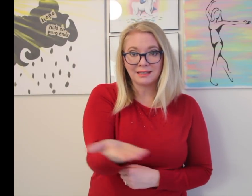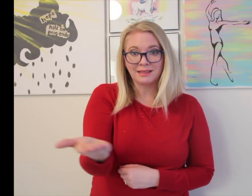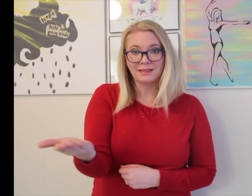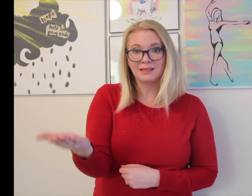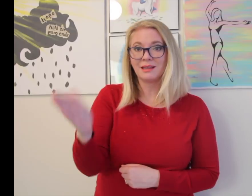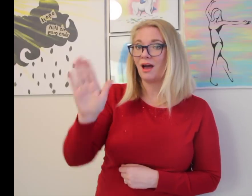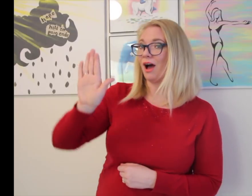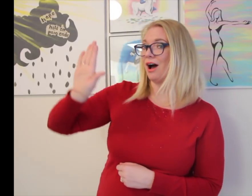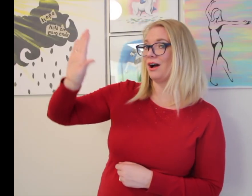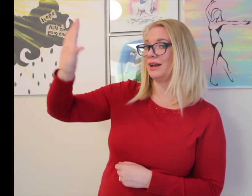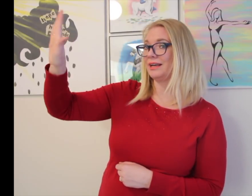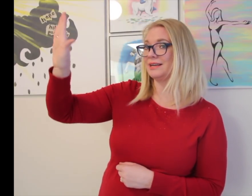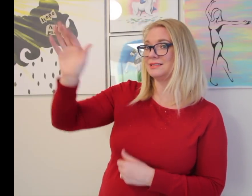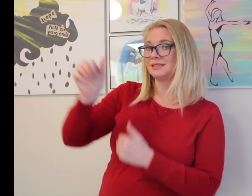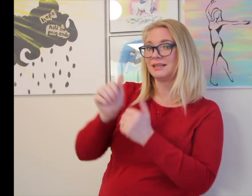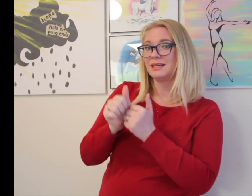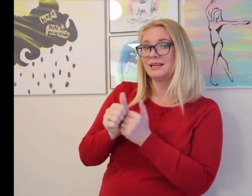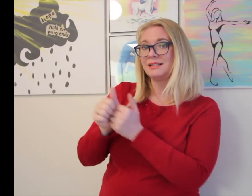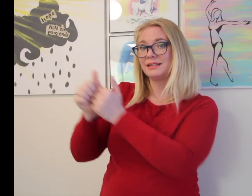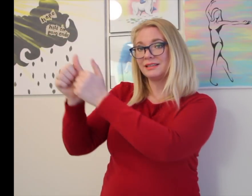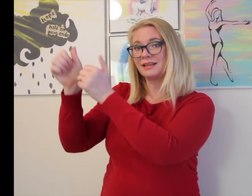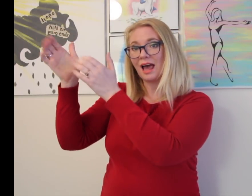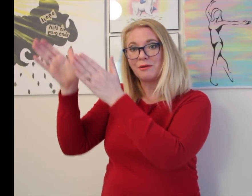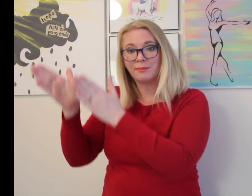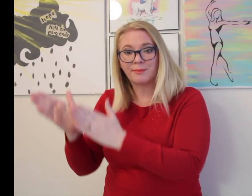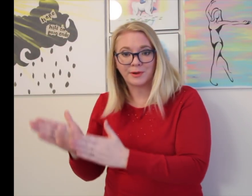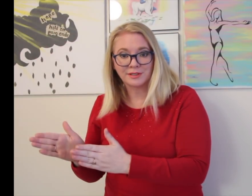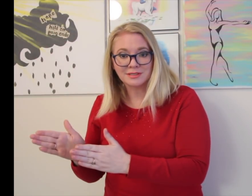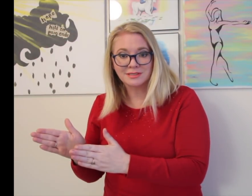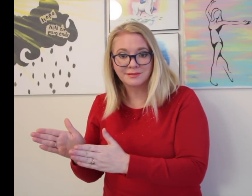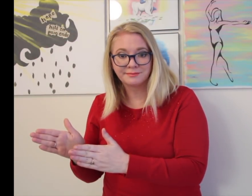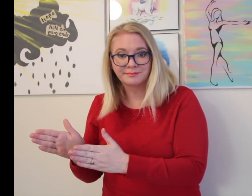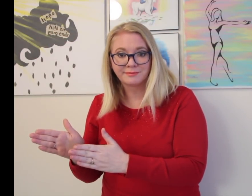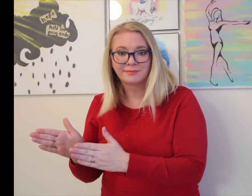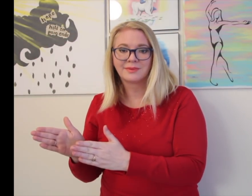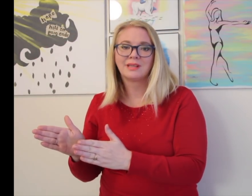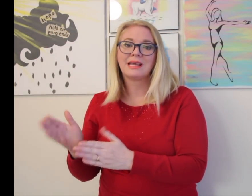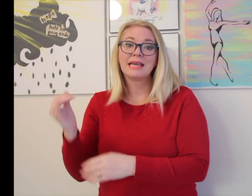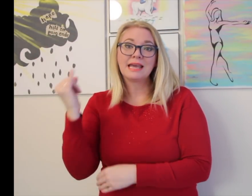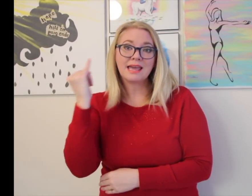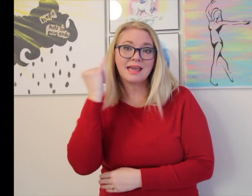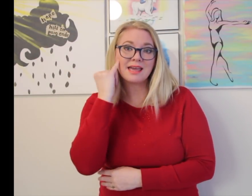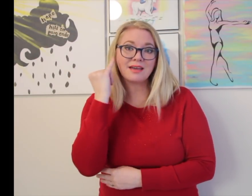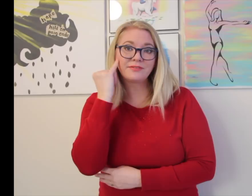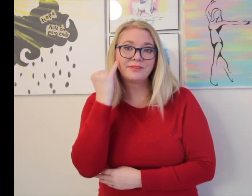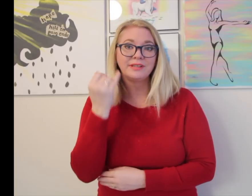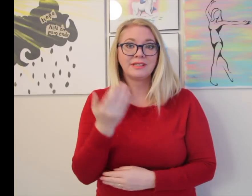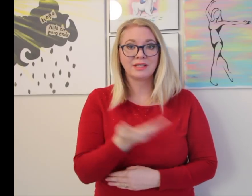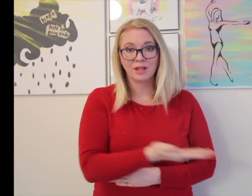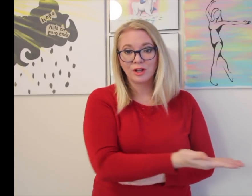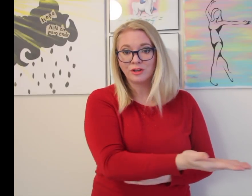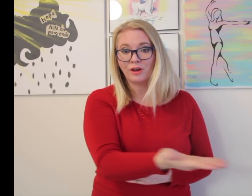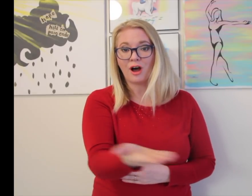Ye are his disciples. If